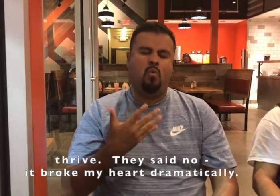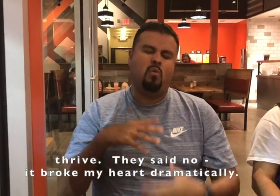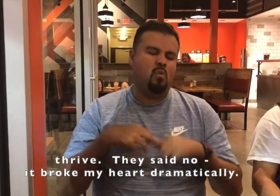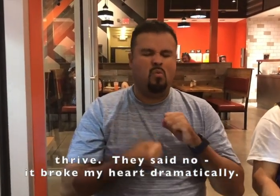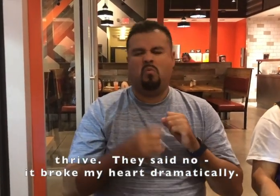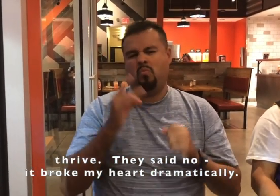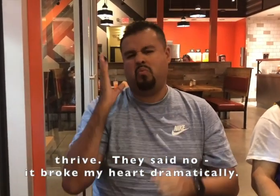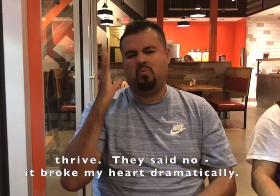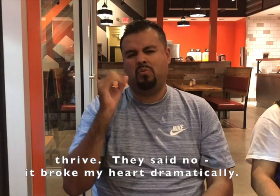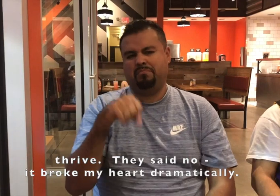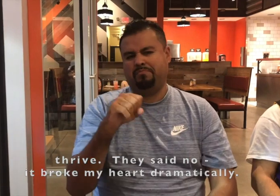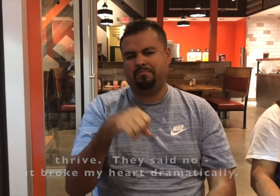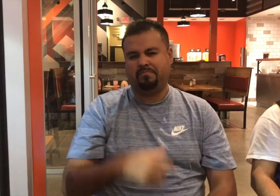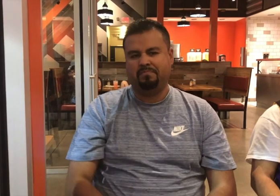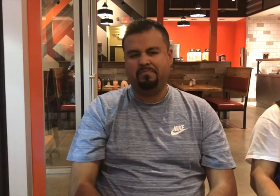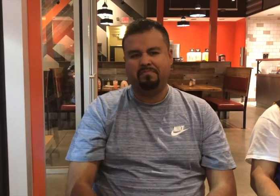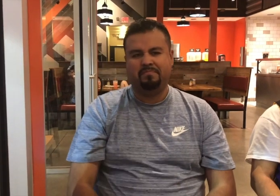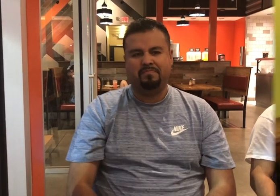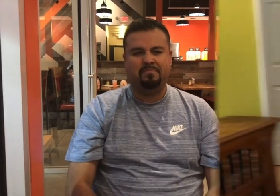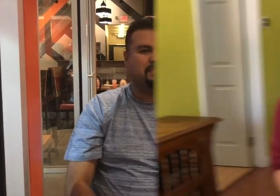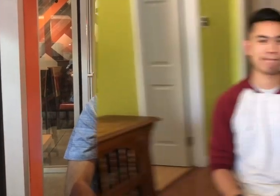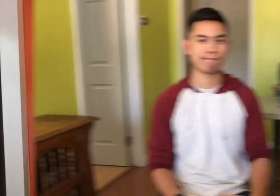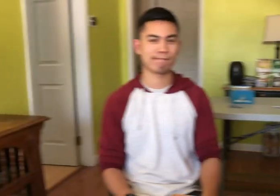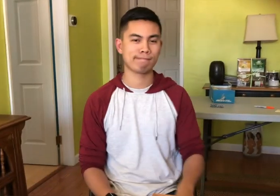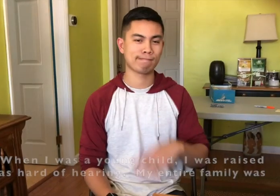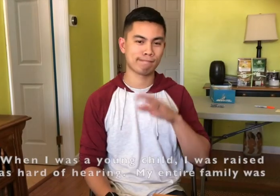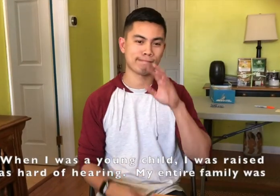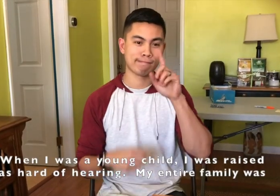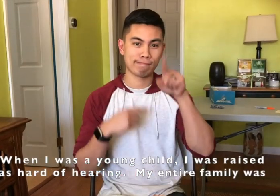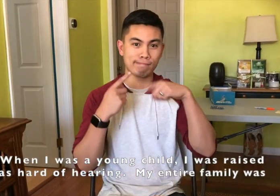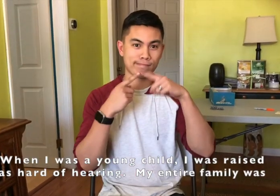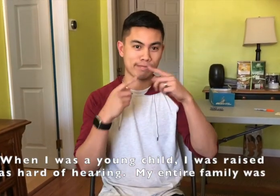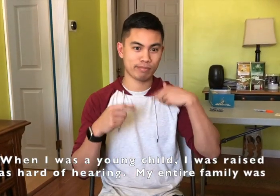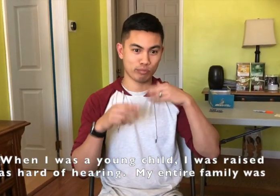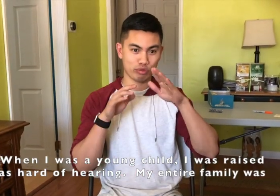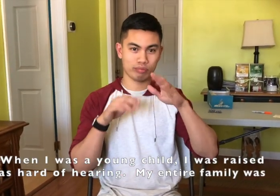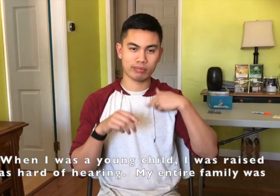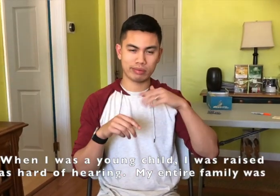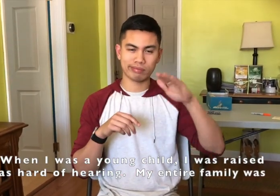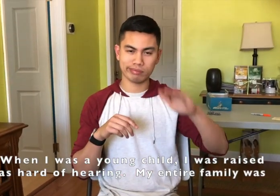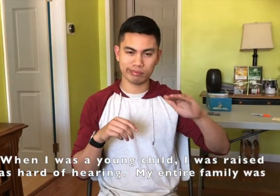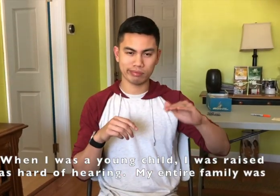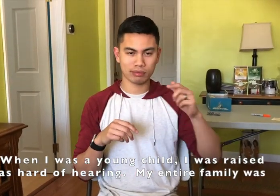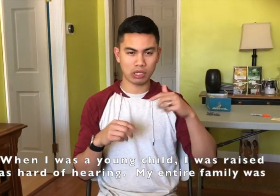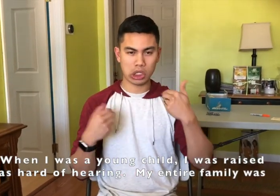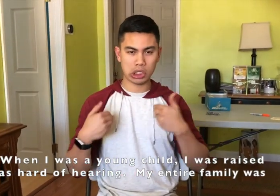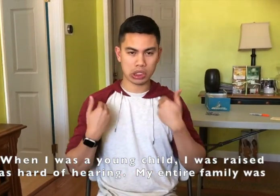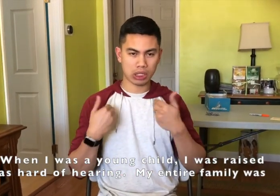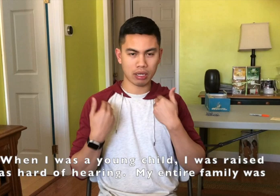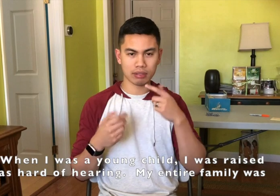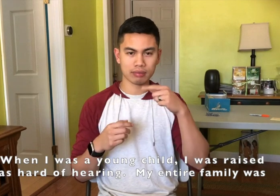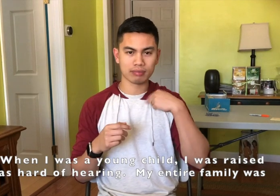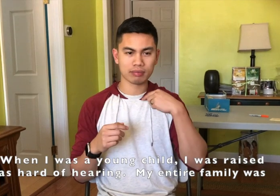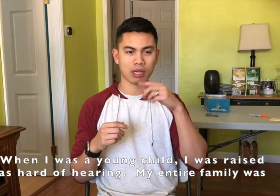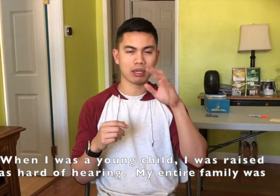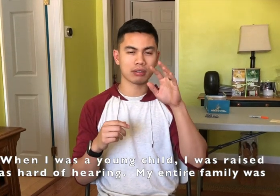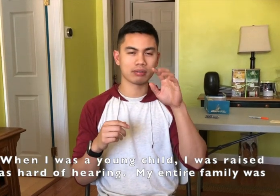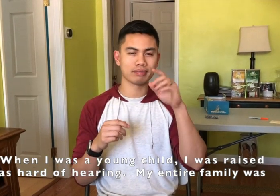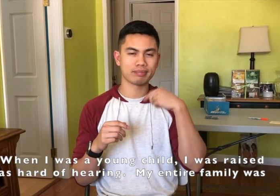said no, and it broke her heart dramatically. When I was a young child, I was raised as a hard of hearing. My